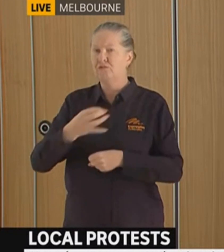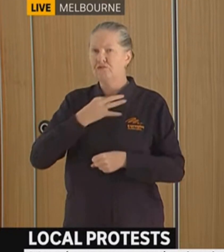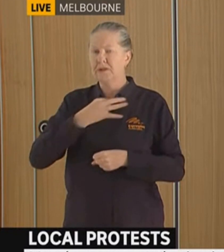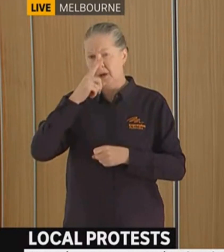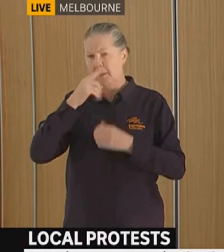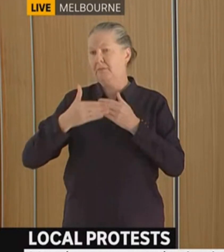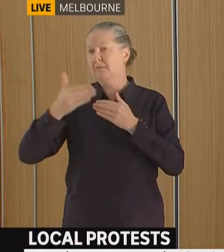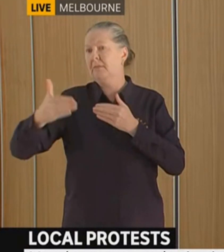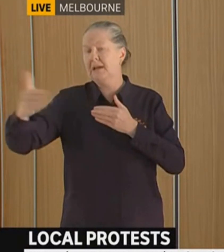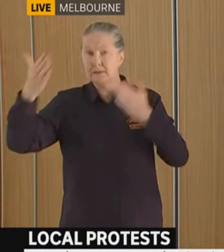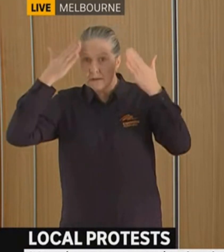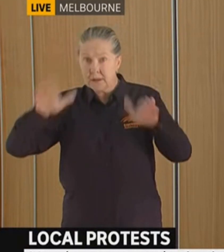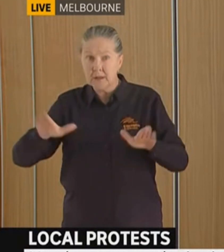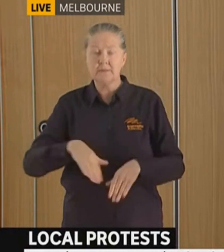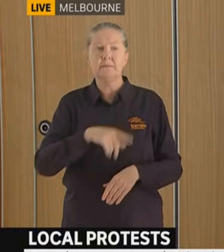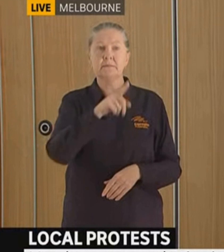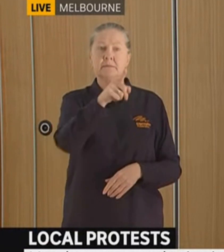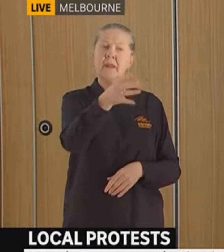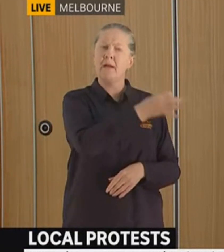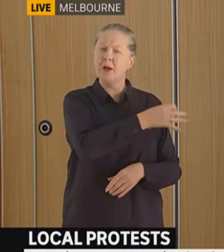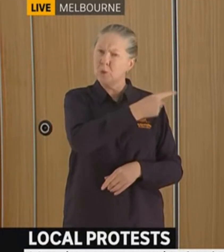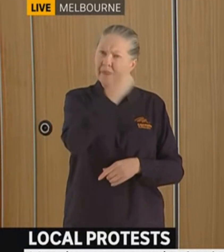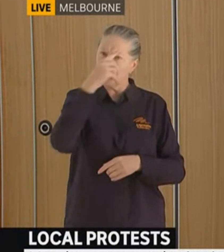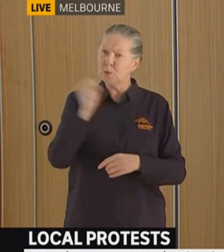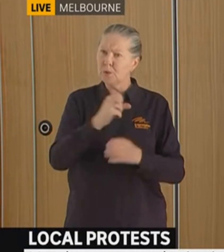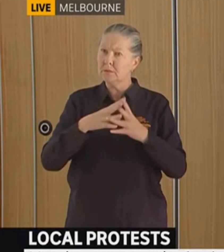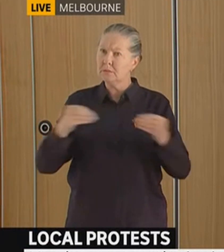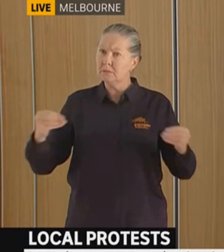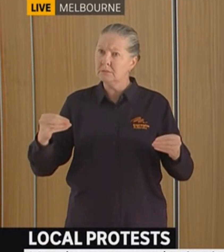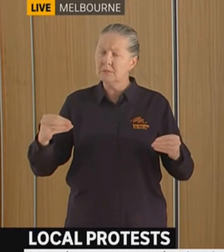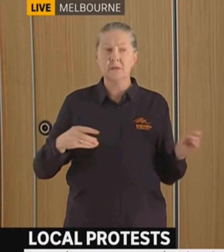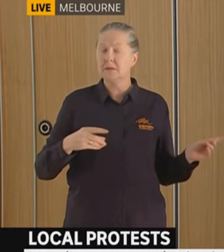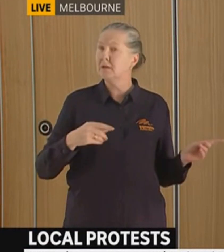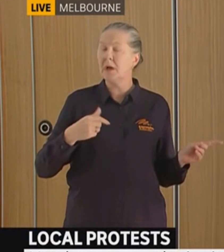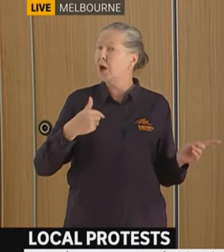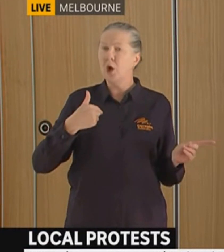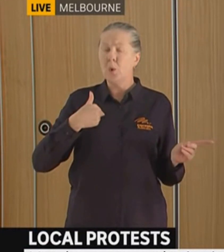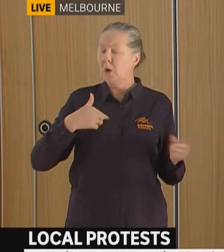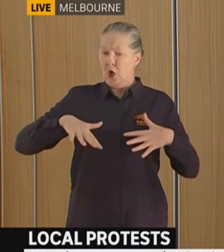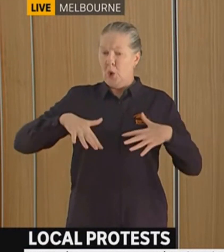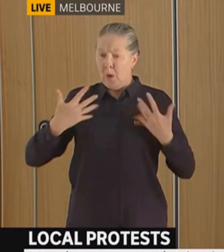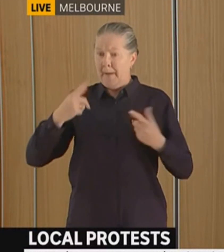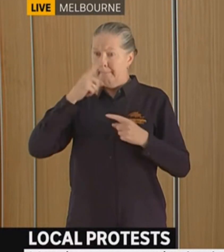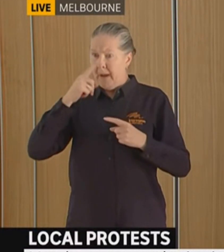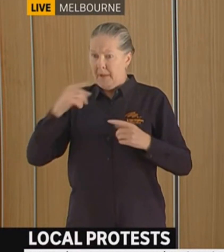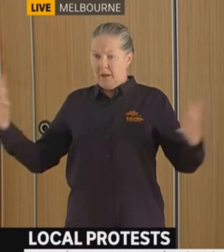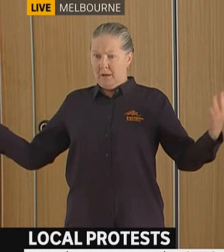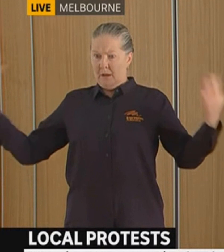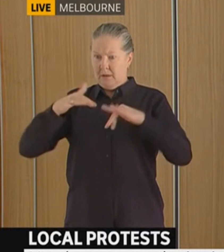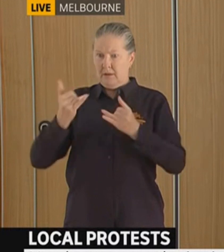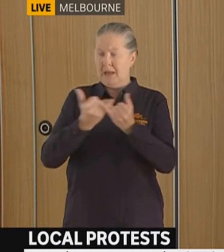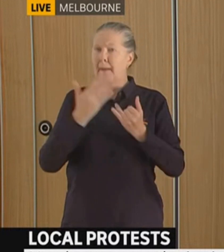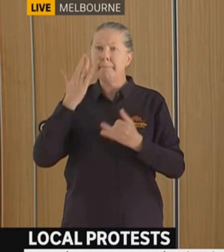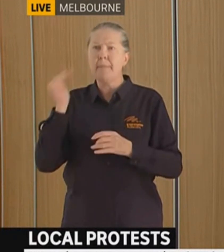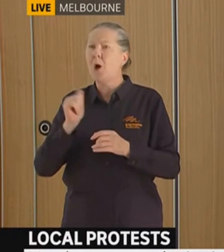cancelled altogether? We do not want to see a large mass gathering. It's not whether it's a protest, it's not whether it's a